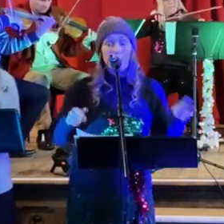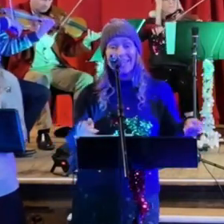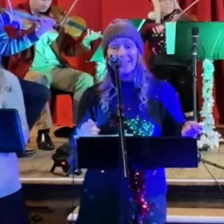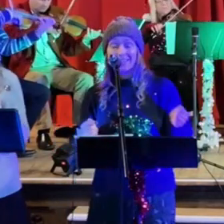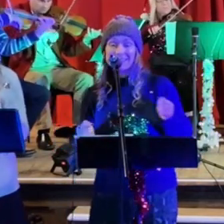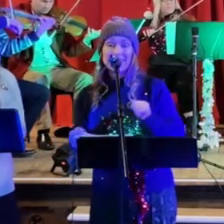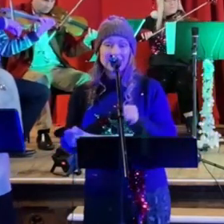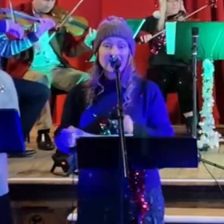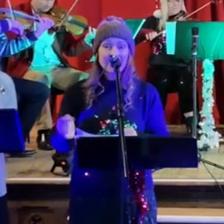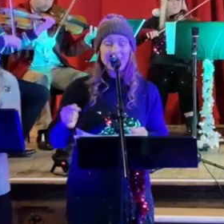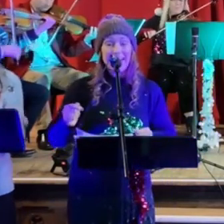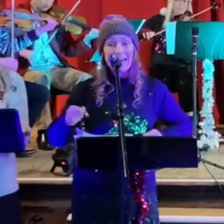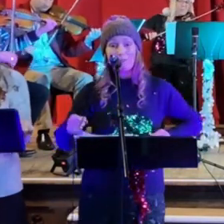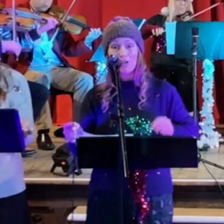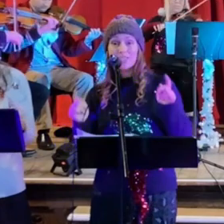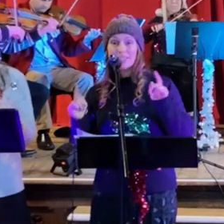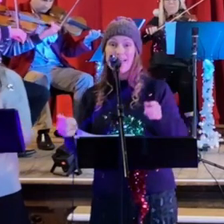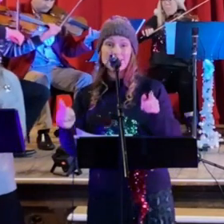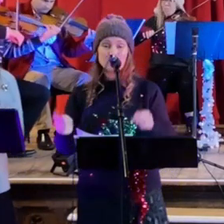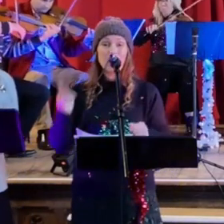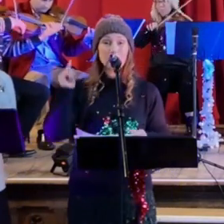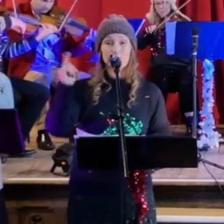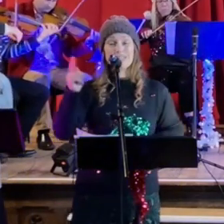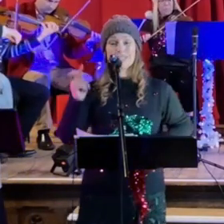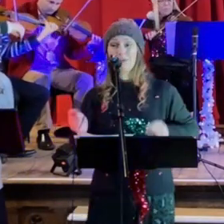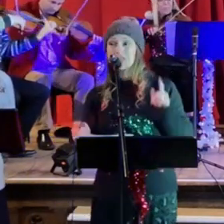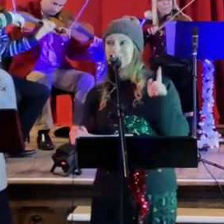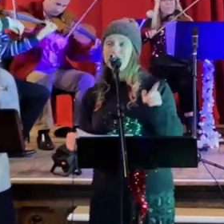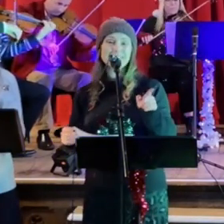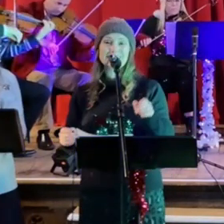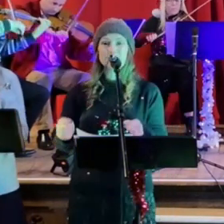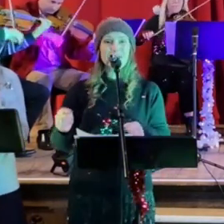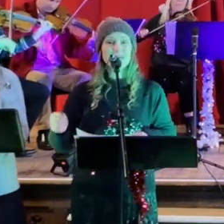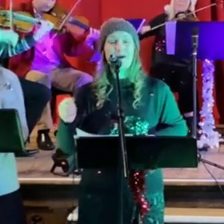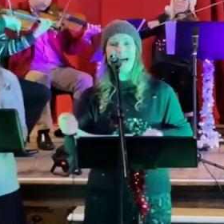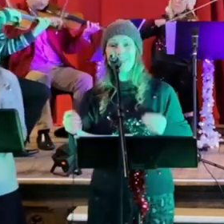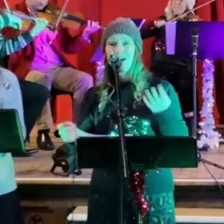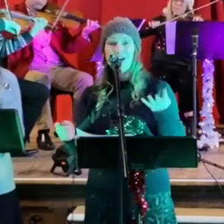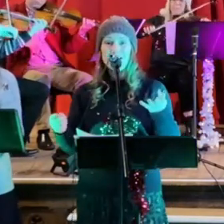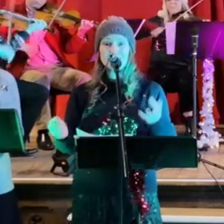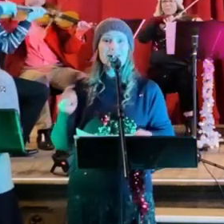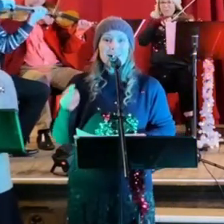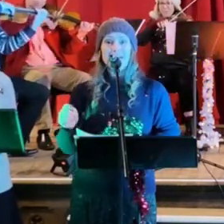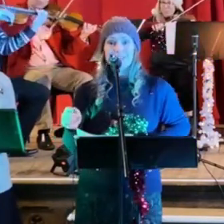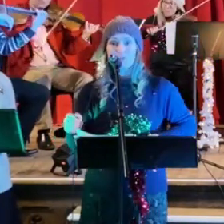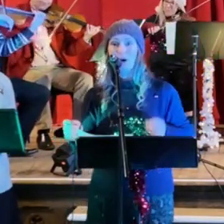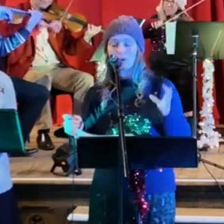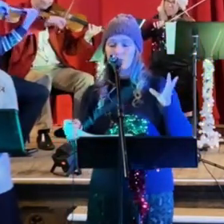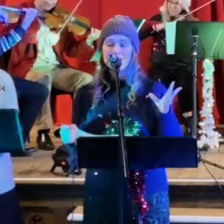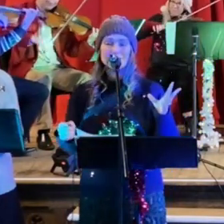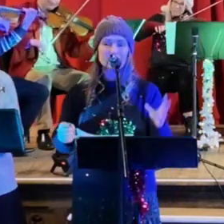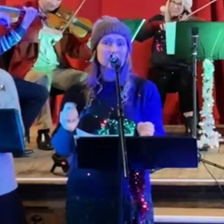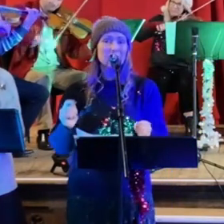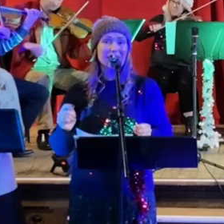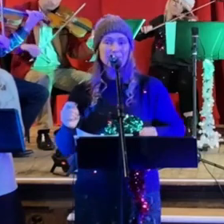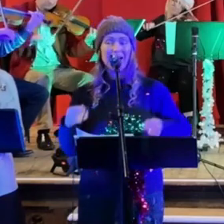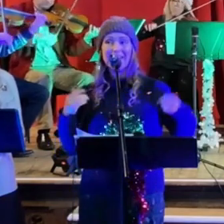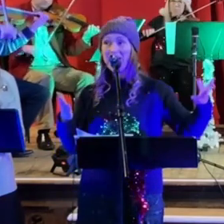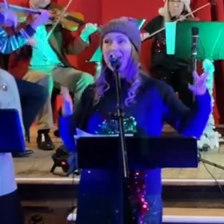Choir singing carols. That's what Christmas means to me, my love. That's what Christmas means, my